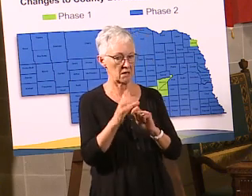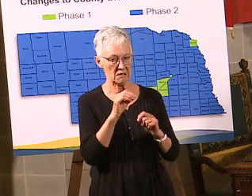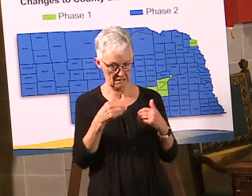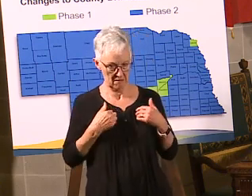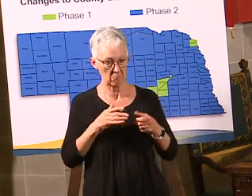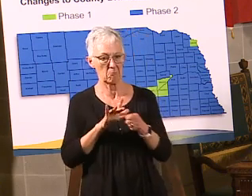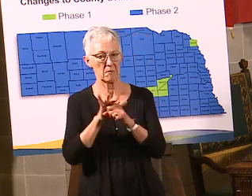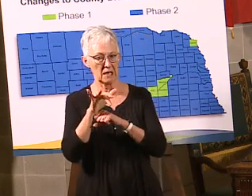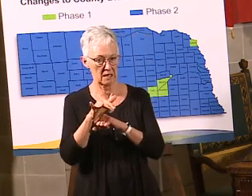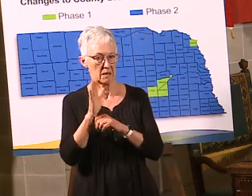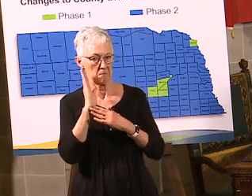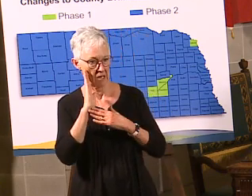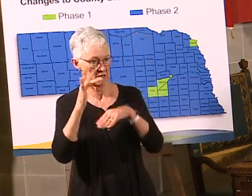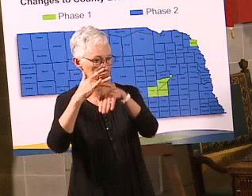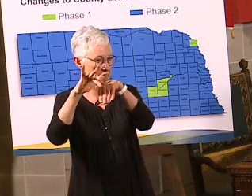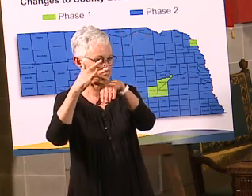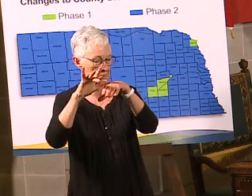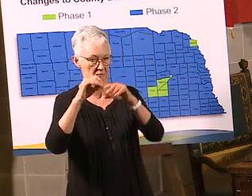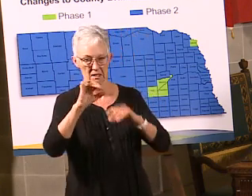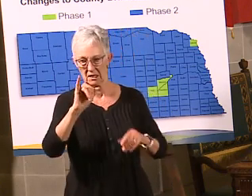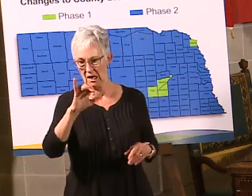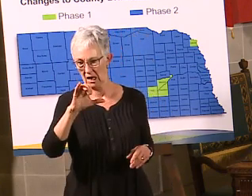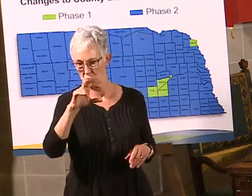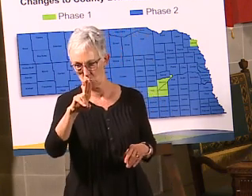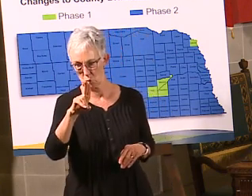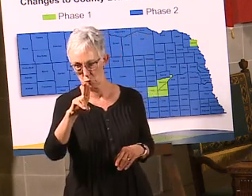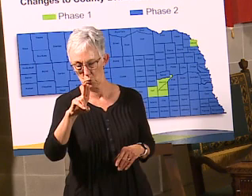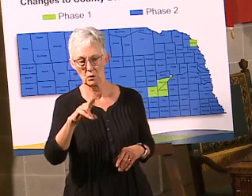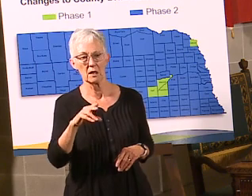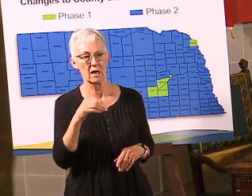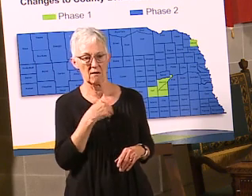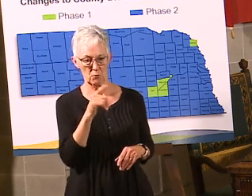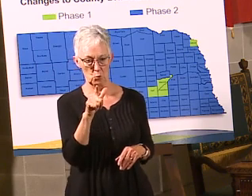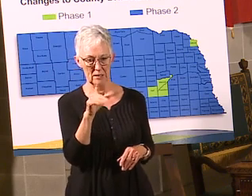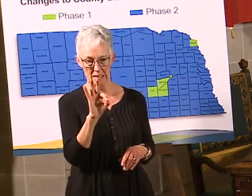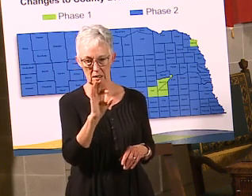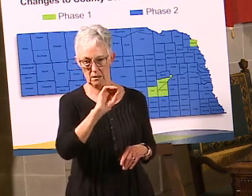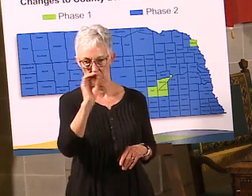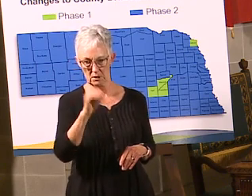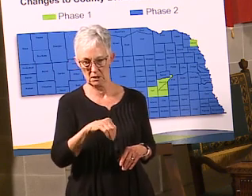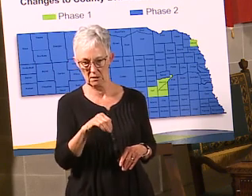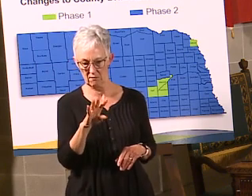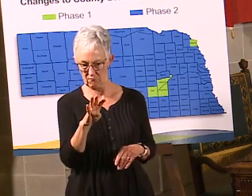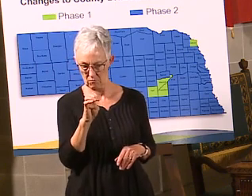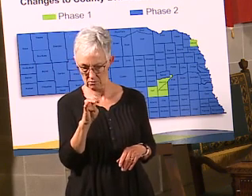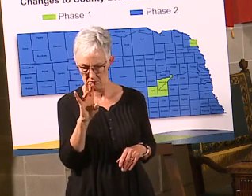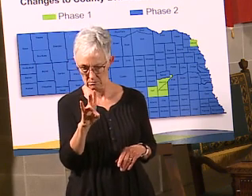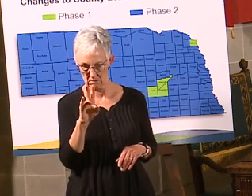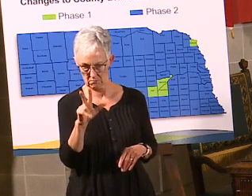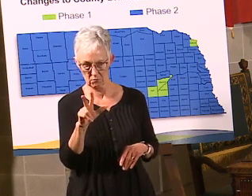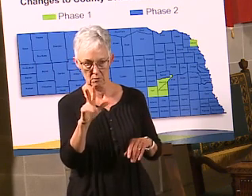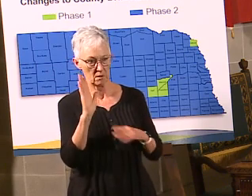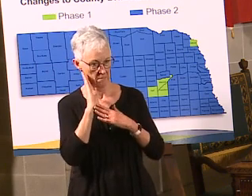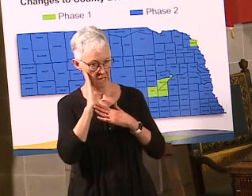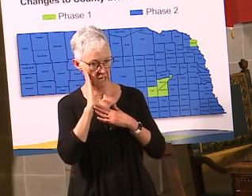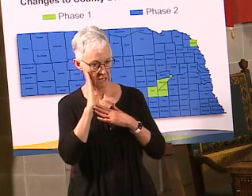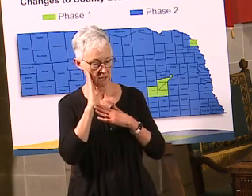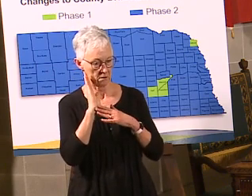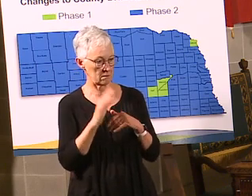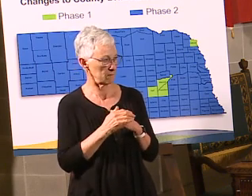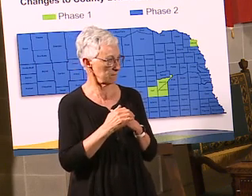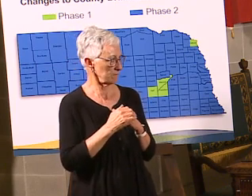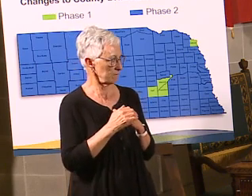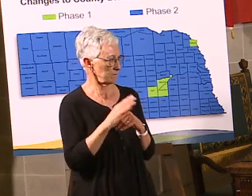availability. We are at a 29% bed availability. We have 473 beds, or excuse